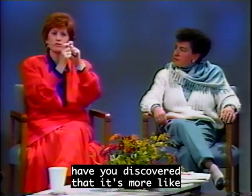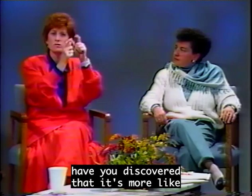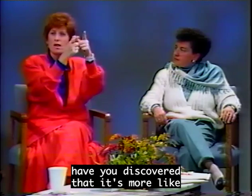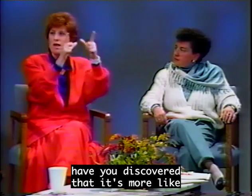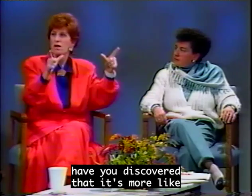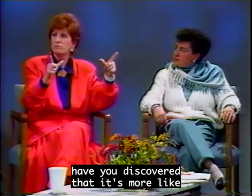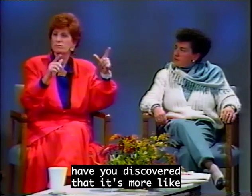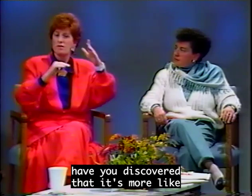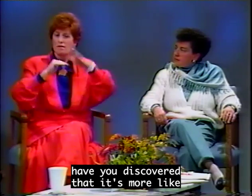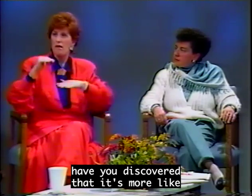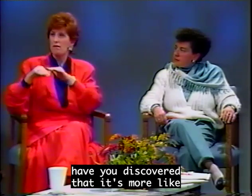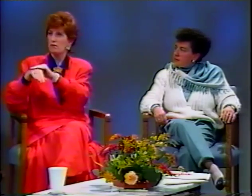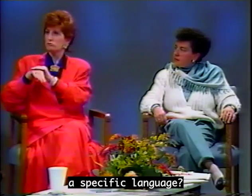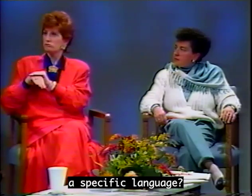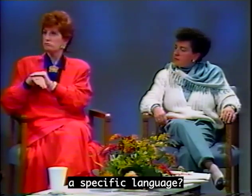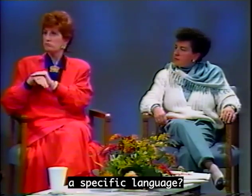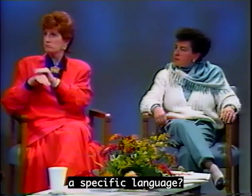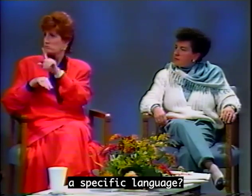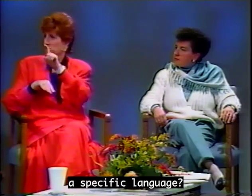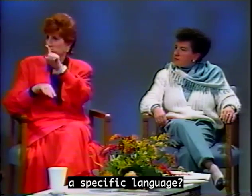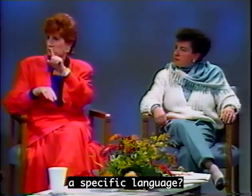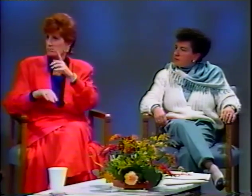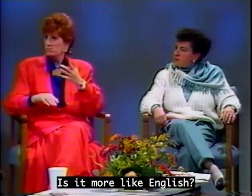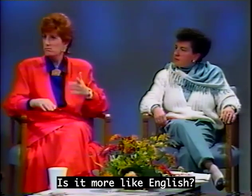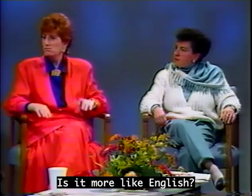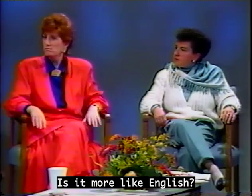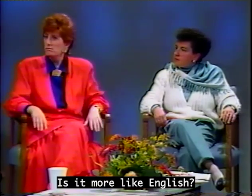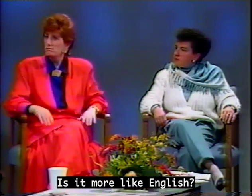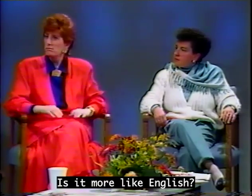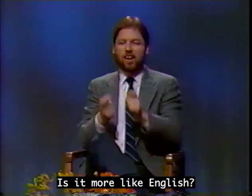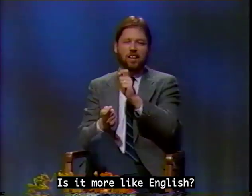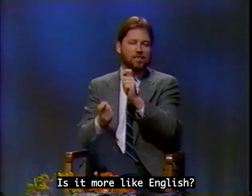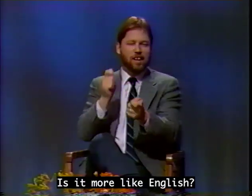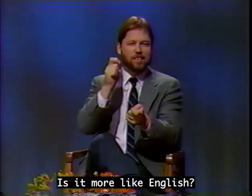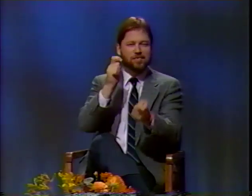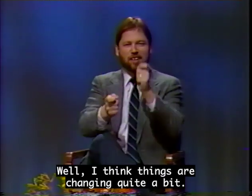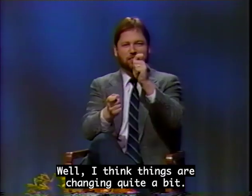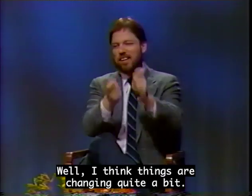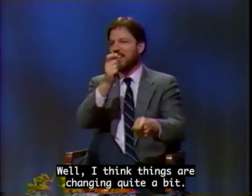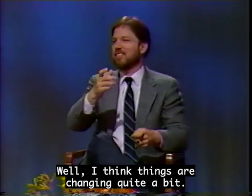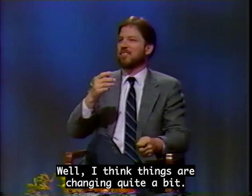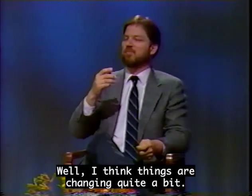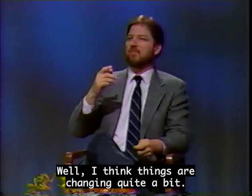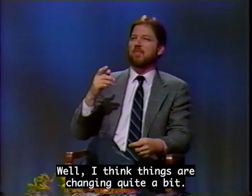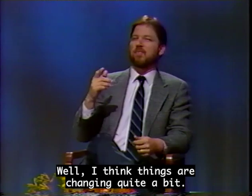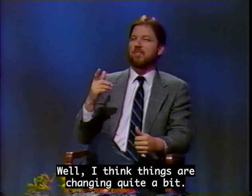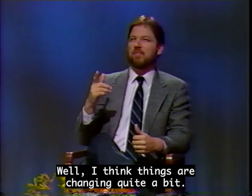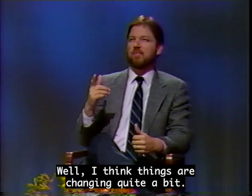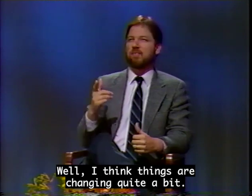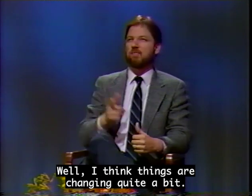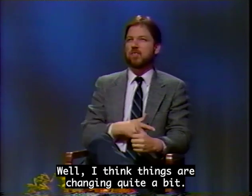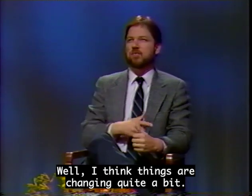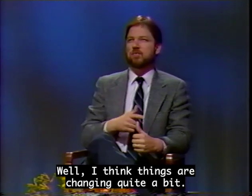that it's more like a specific language? Is it more like English? Well, I think things are changing quite a